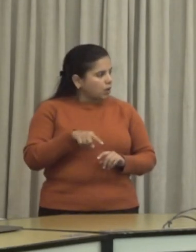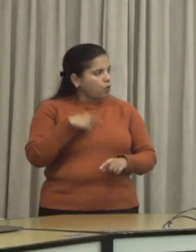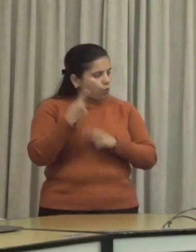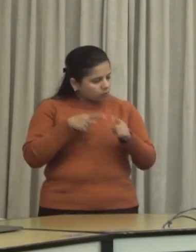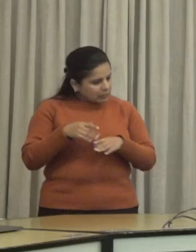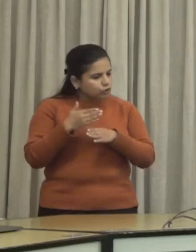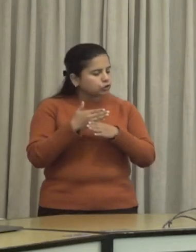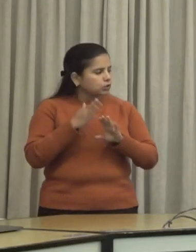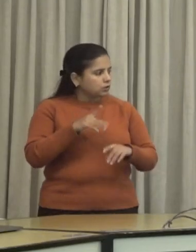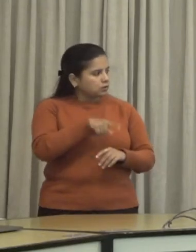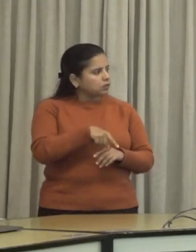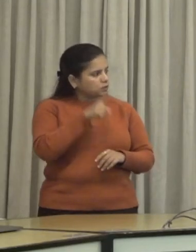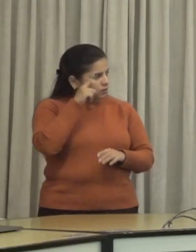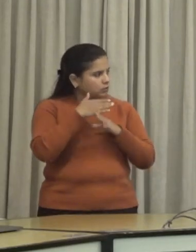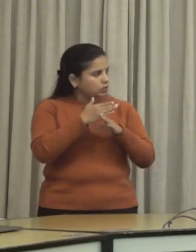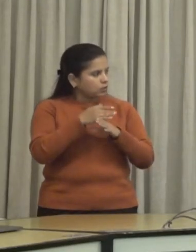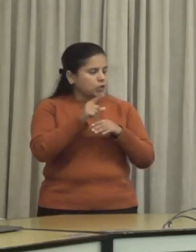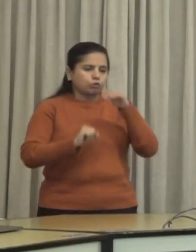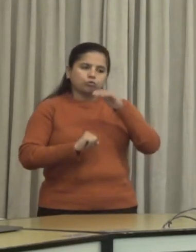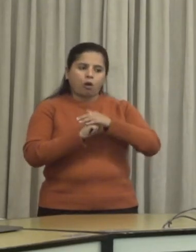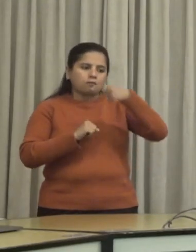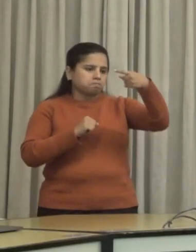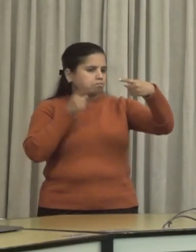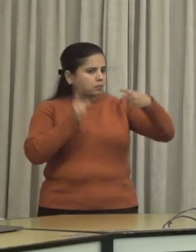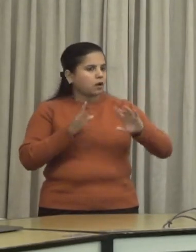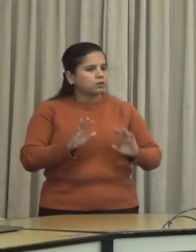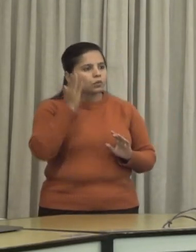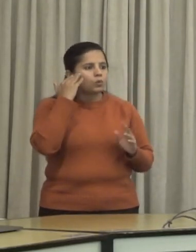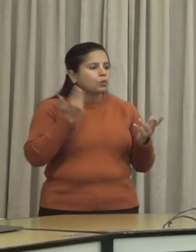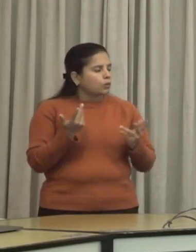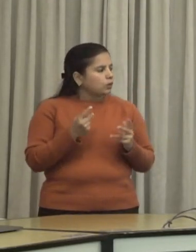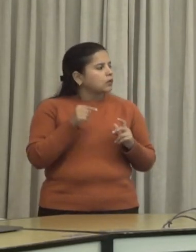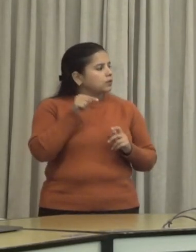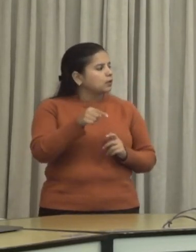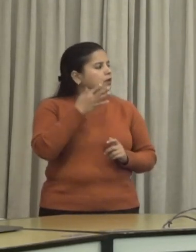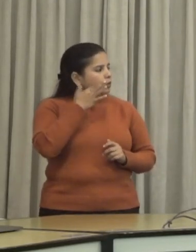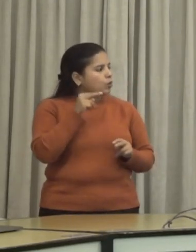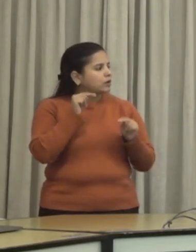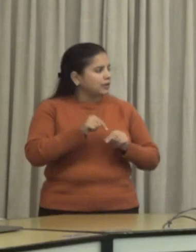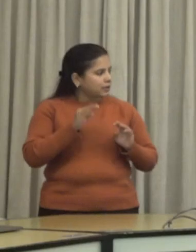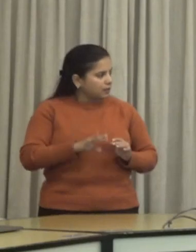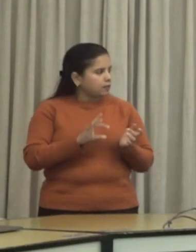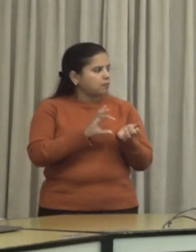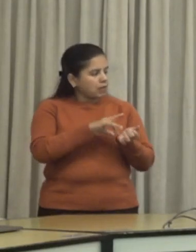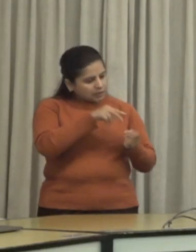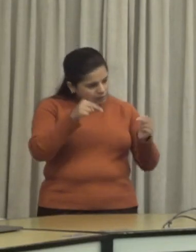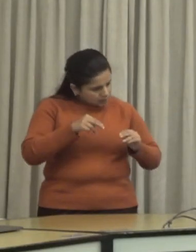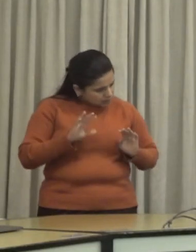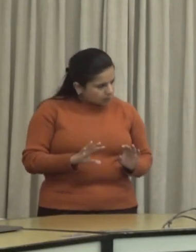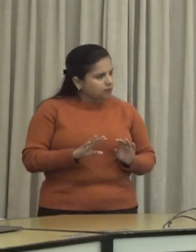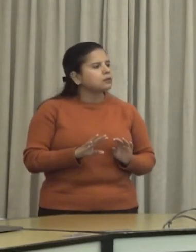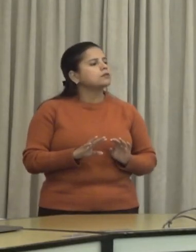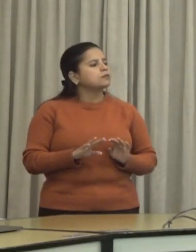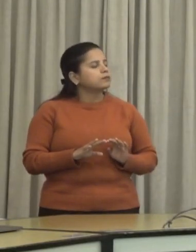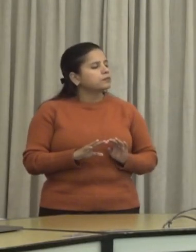always, I will keep the shared decision making on the top, because this is the thing which is required in medicine. This is the thing which is